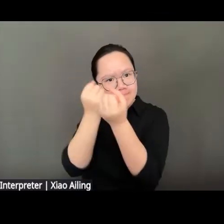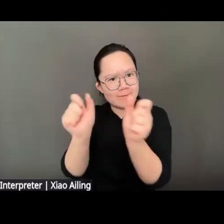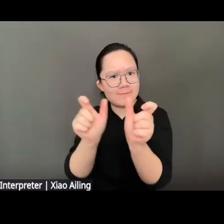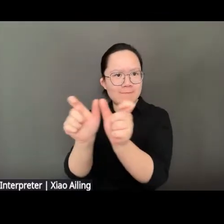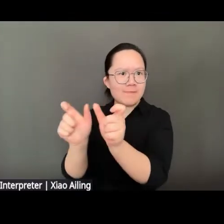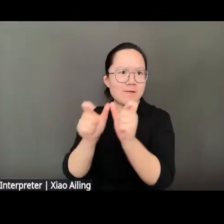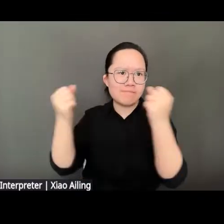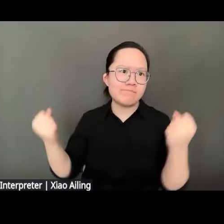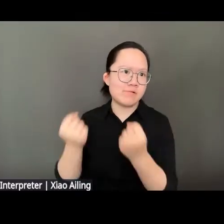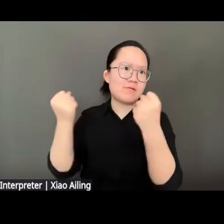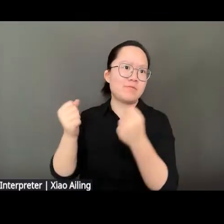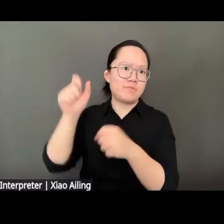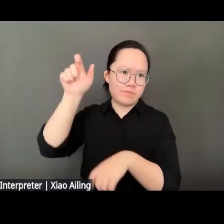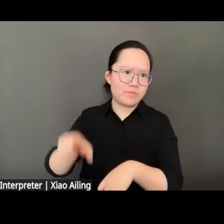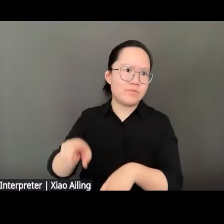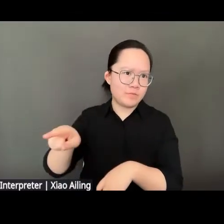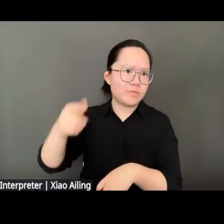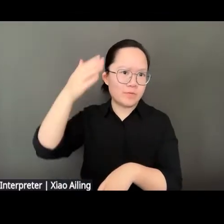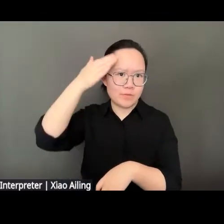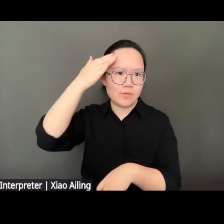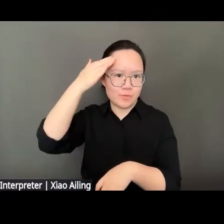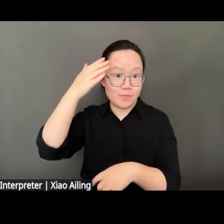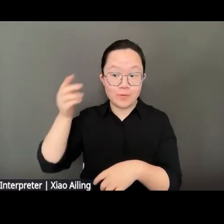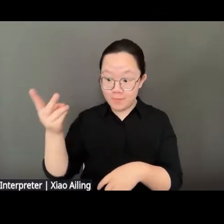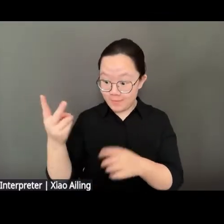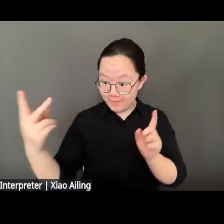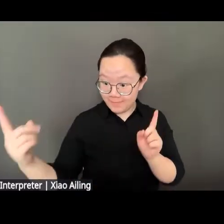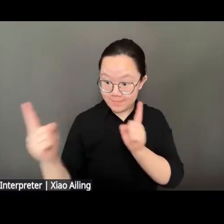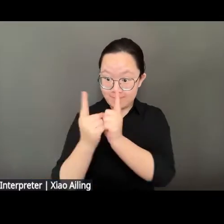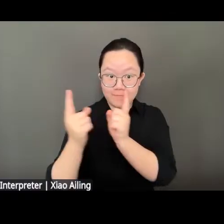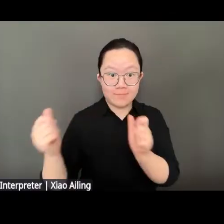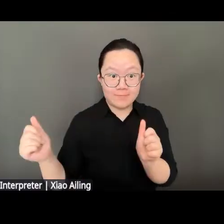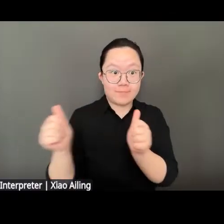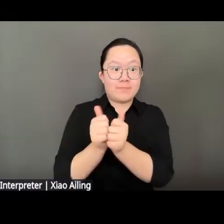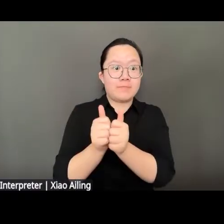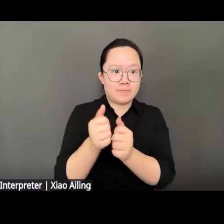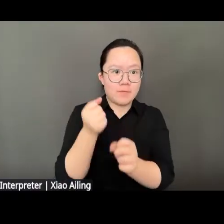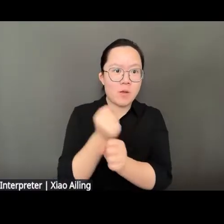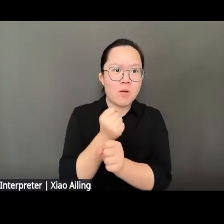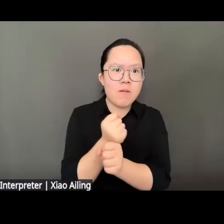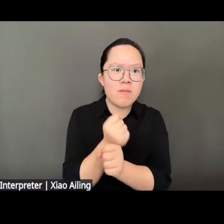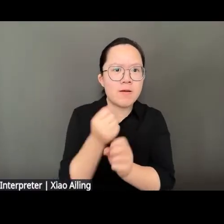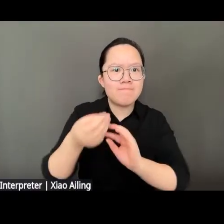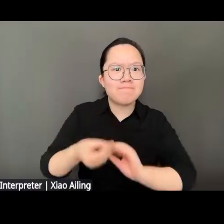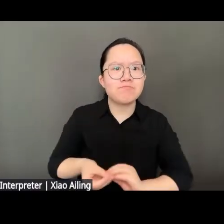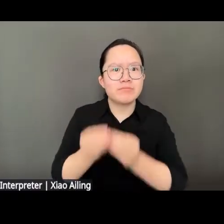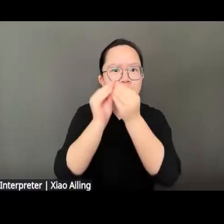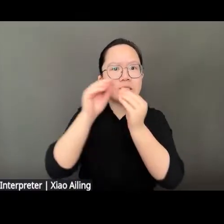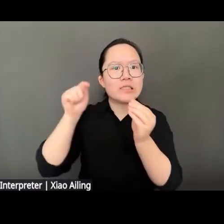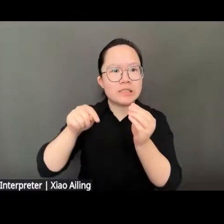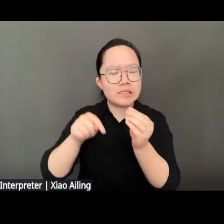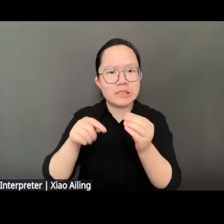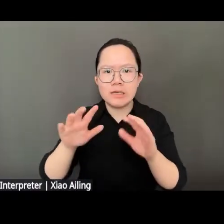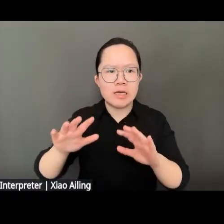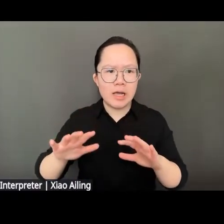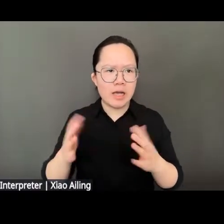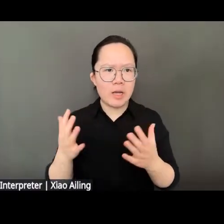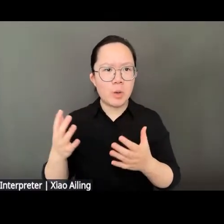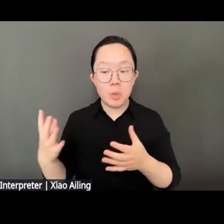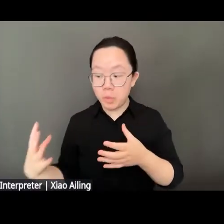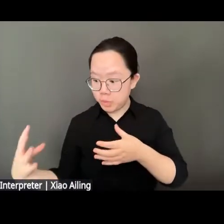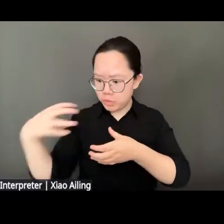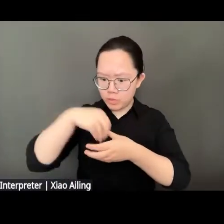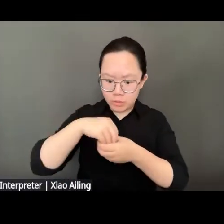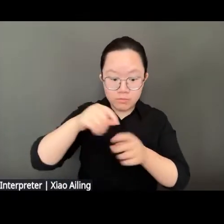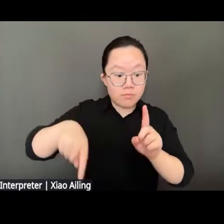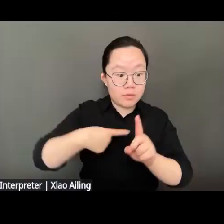together, Joe and I worked with consortium partners to develop and implement an inclusive safeguarding approach and to learn